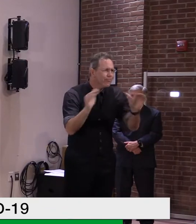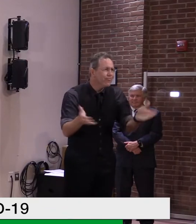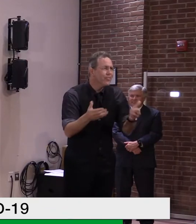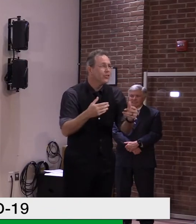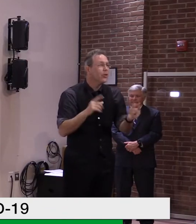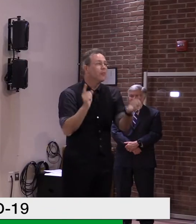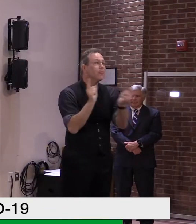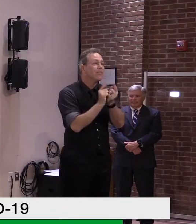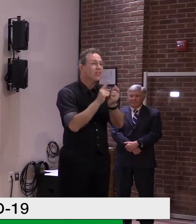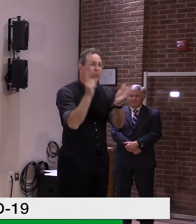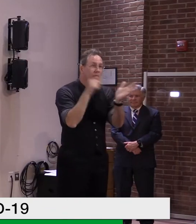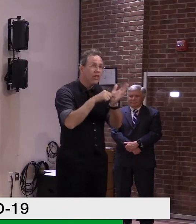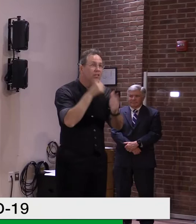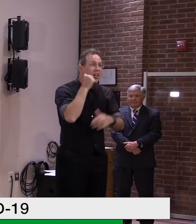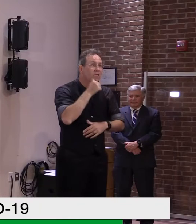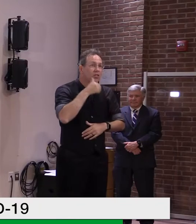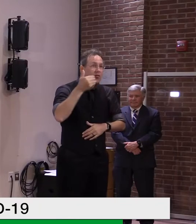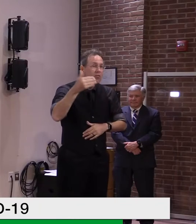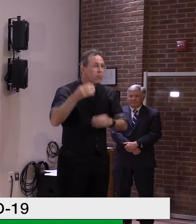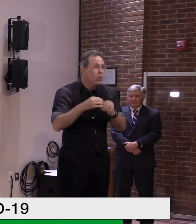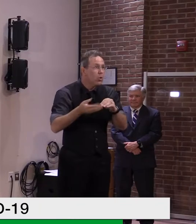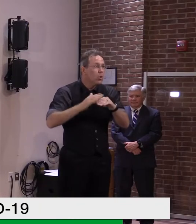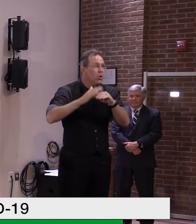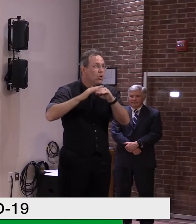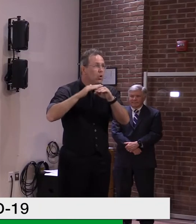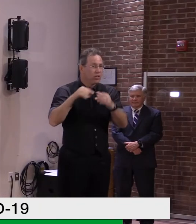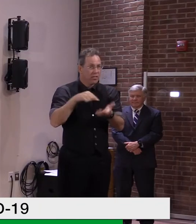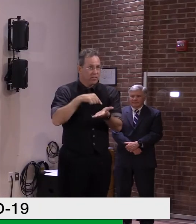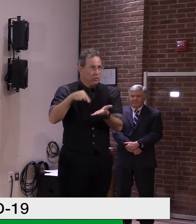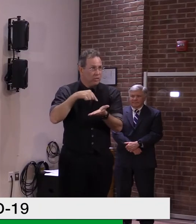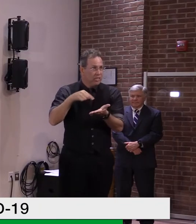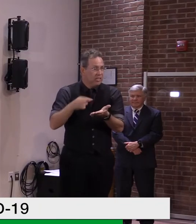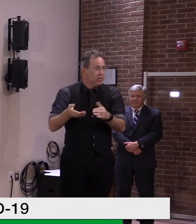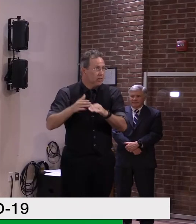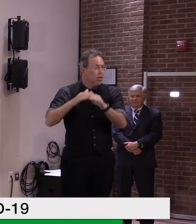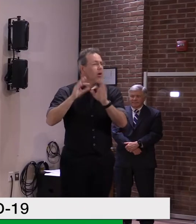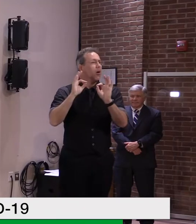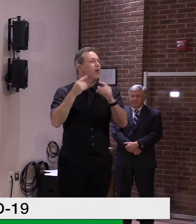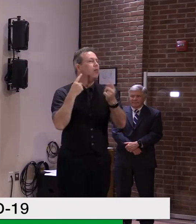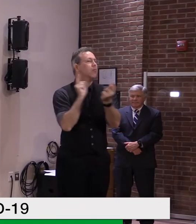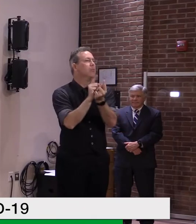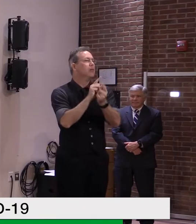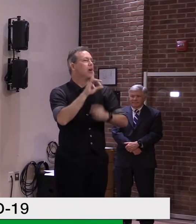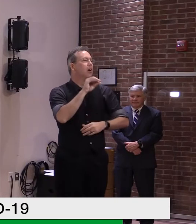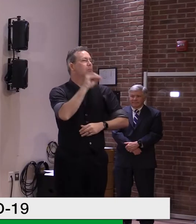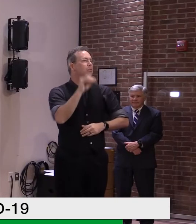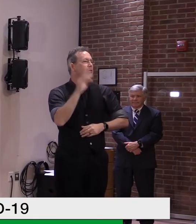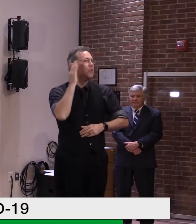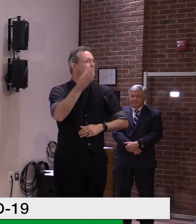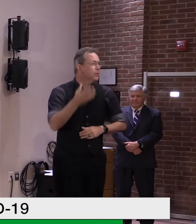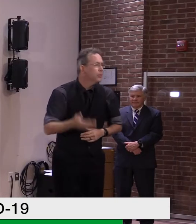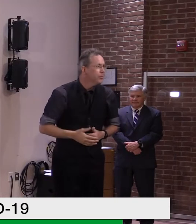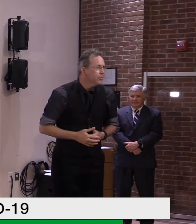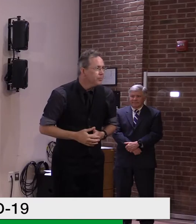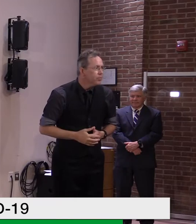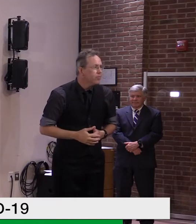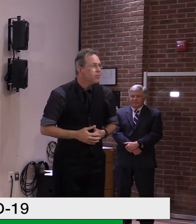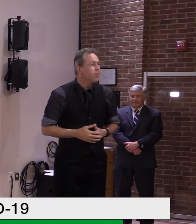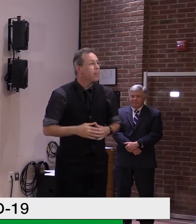hit that within the week. So again, we set the 4th of July as